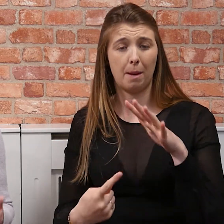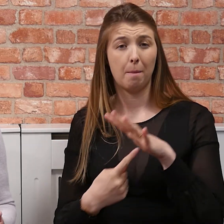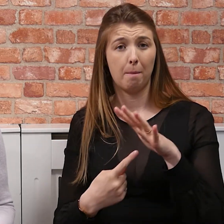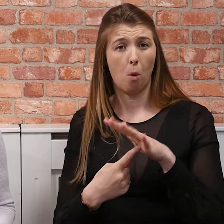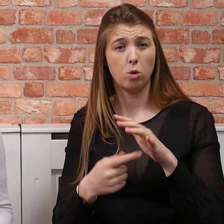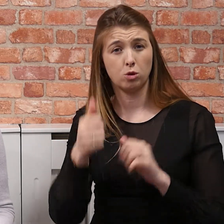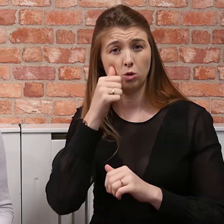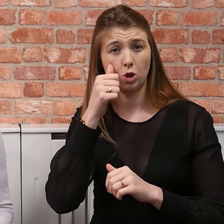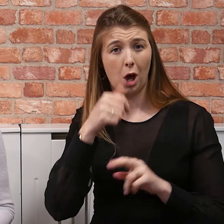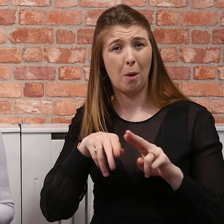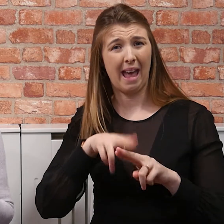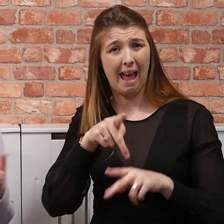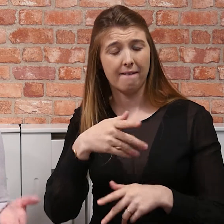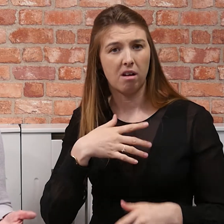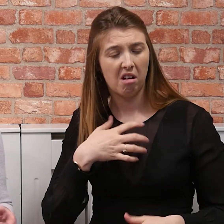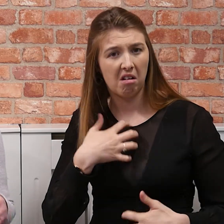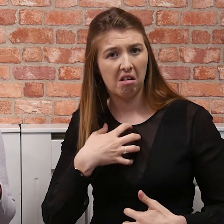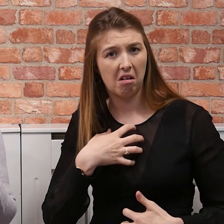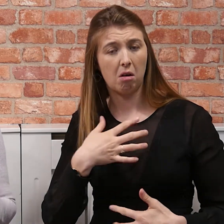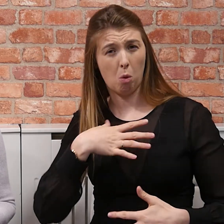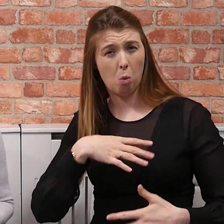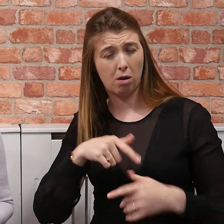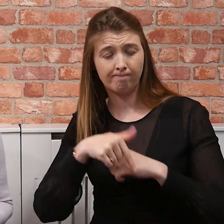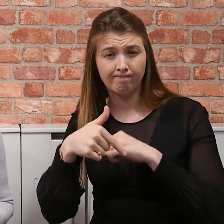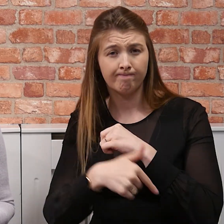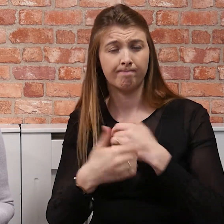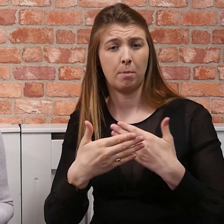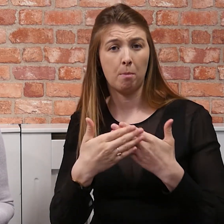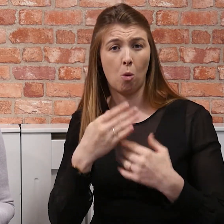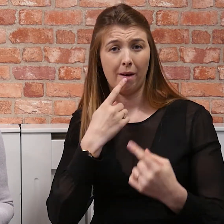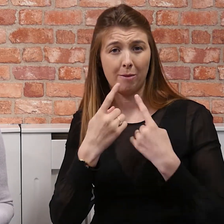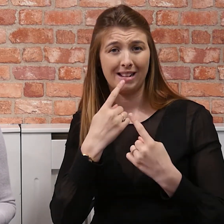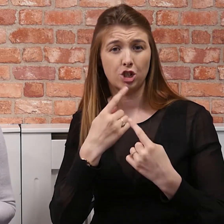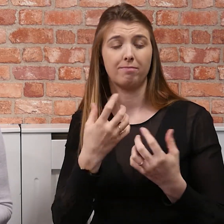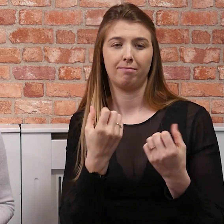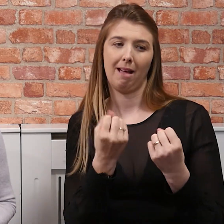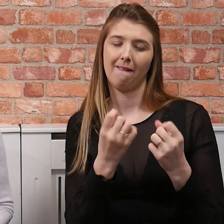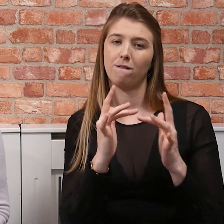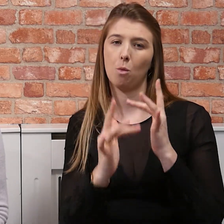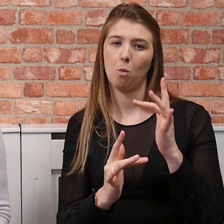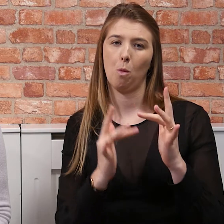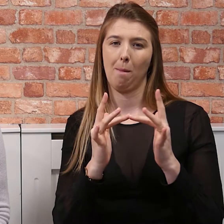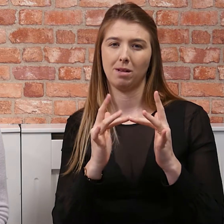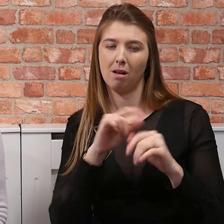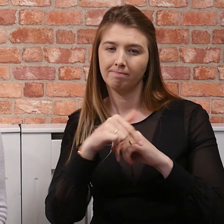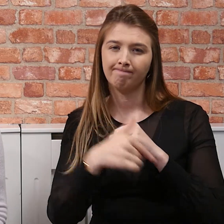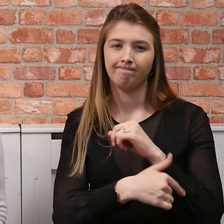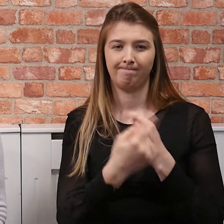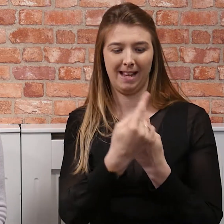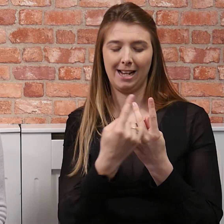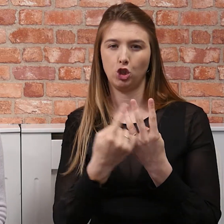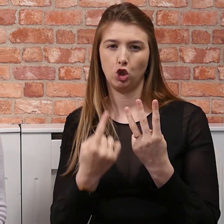more information on our website about miscarriage and about ectopic pregnancy and about molar pregnancy.